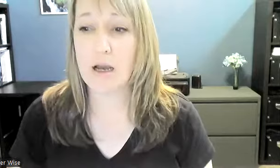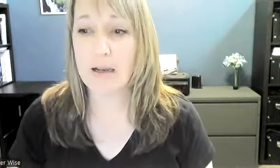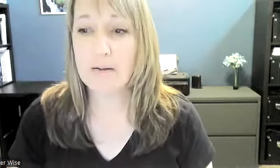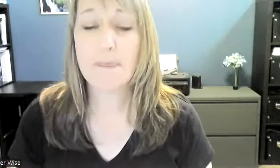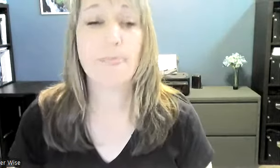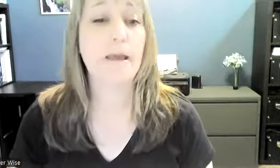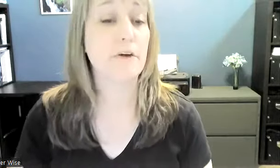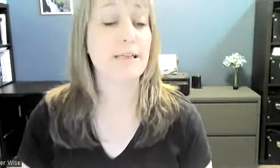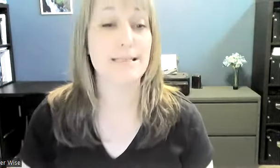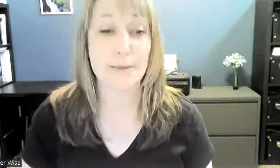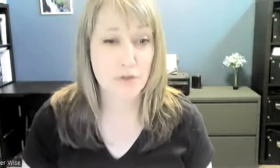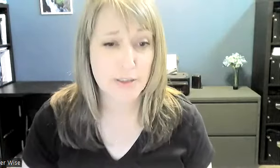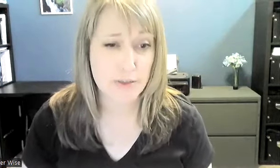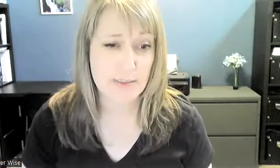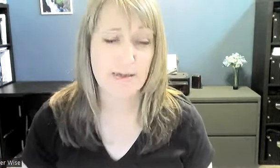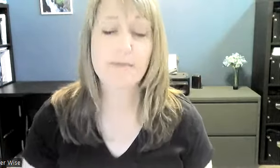Outside, like if you're going to take the trash outside,